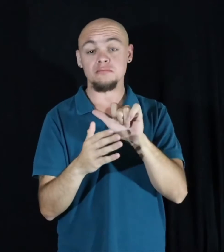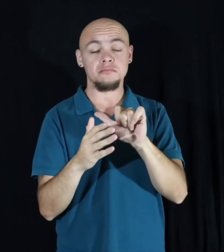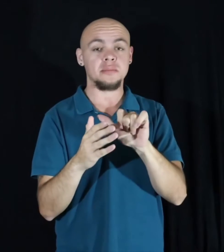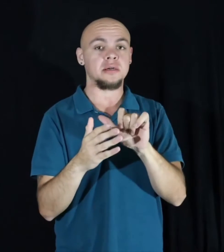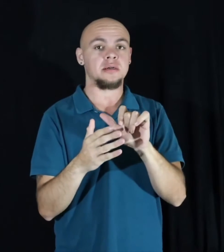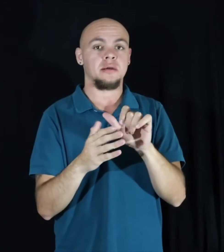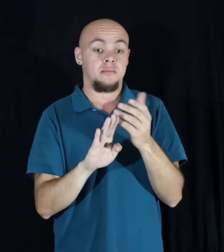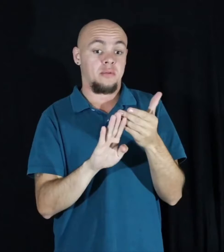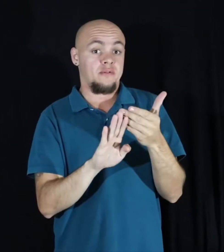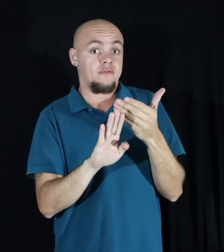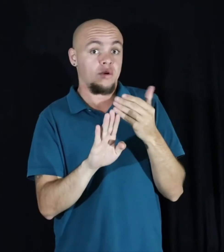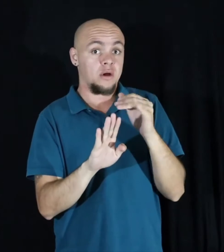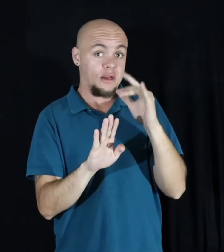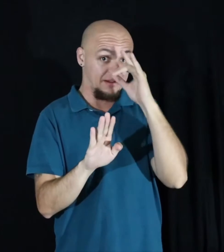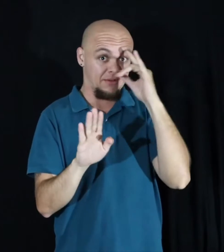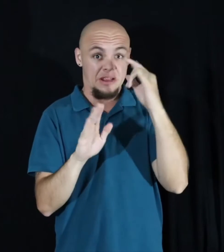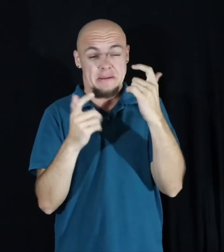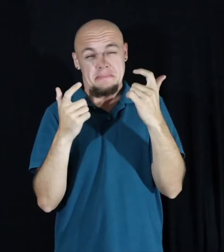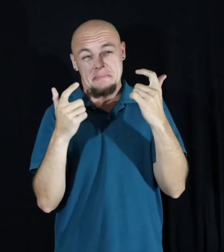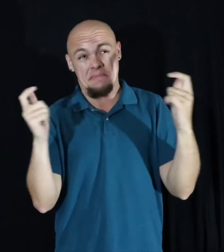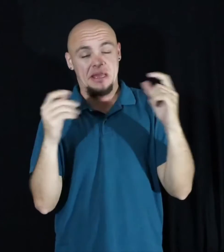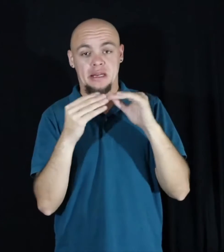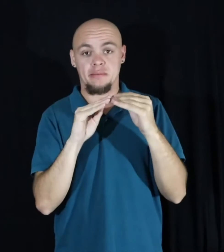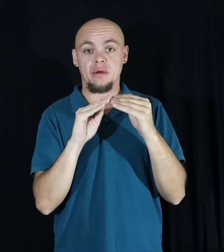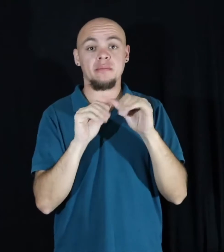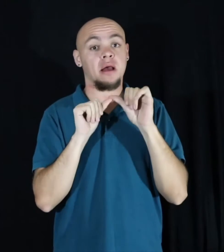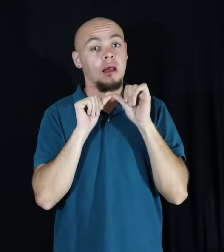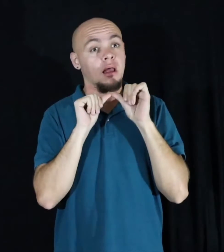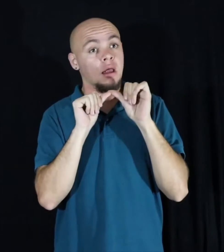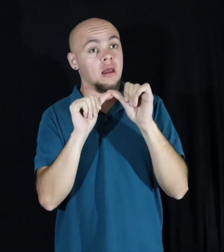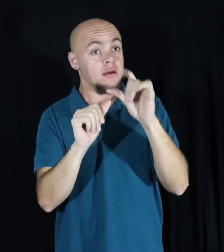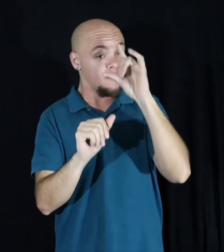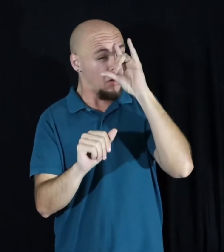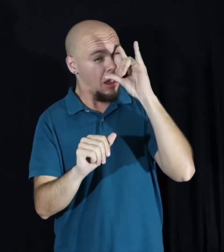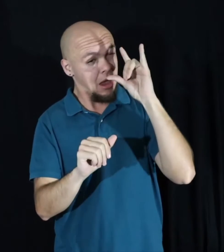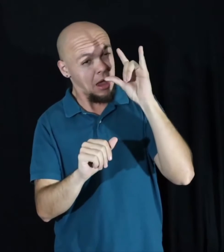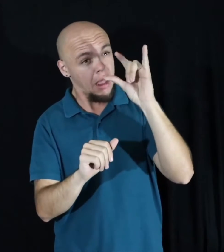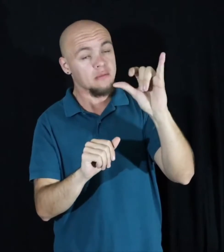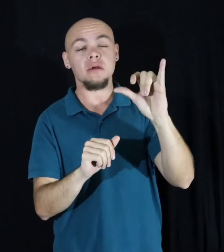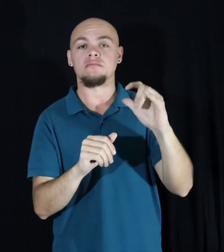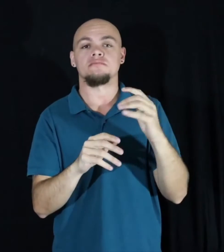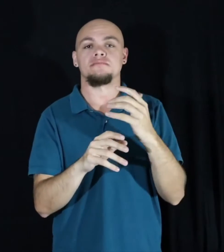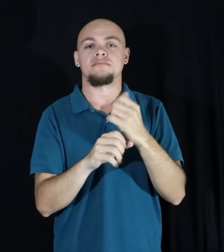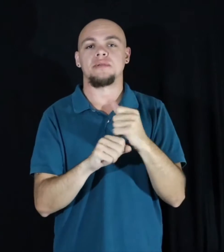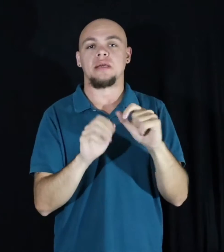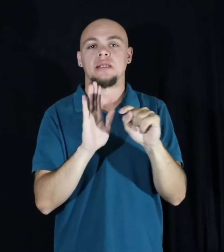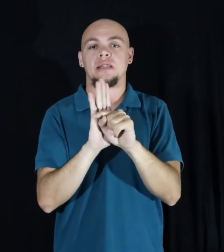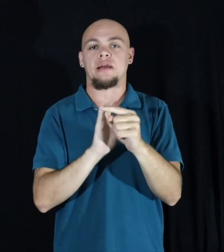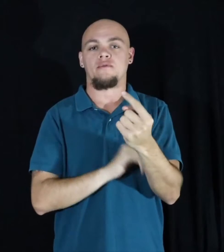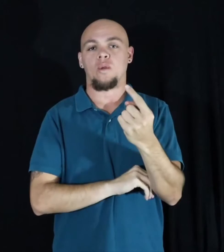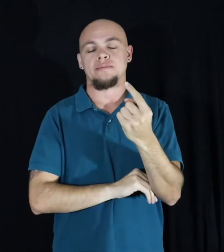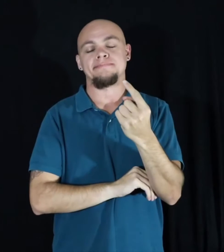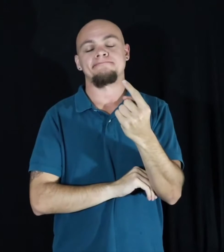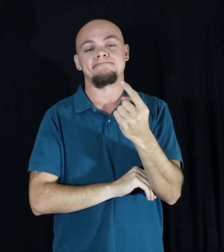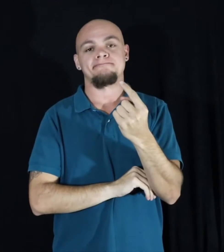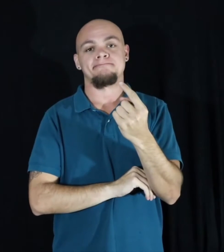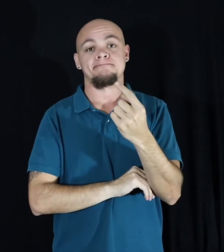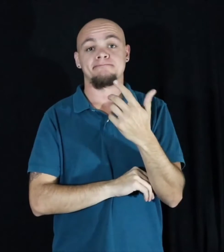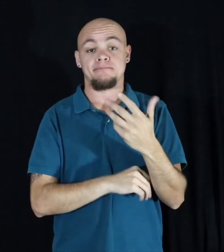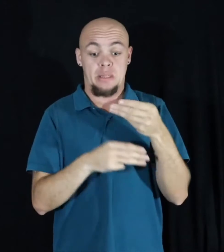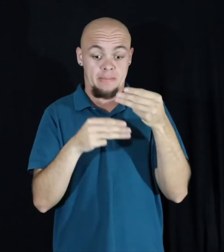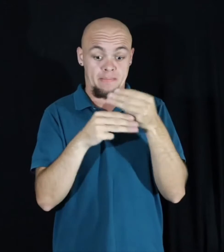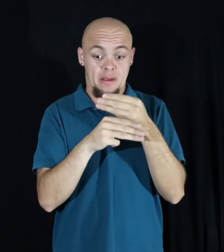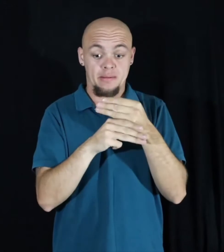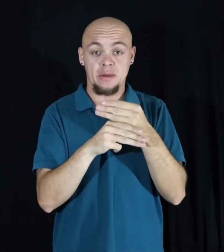before infinity, you get a really big number. But if you carry it out to infinity, you get -1. Now,